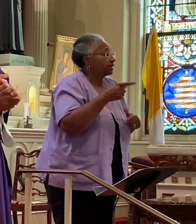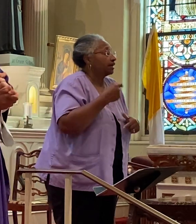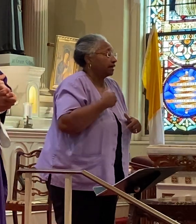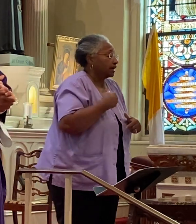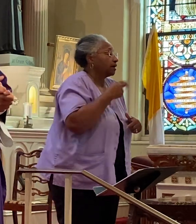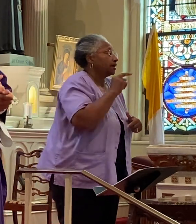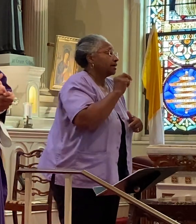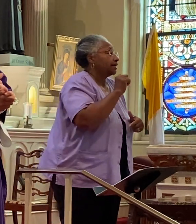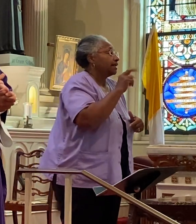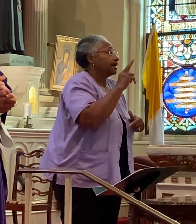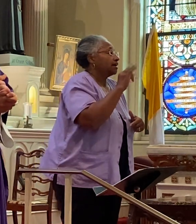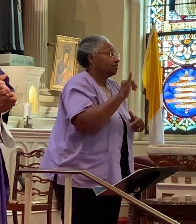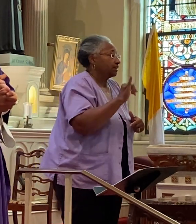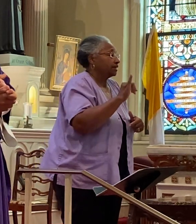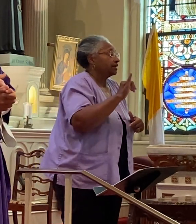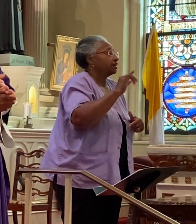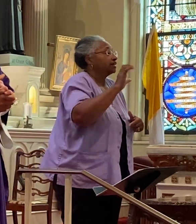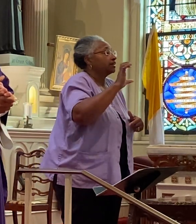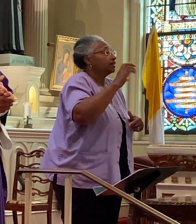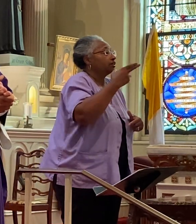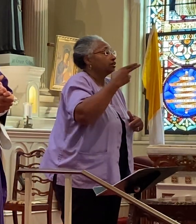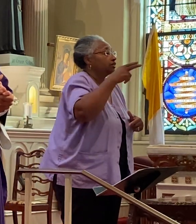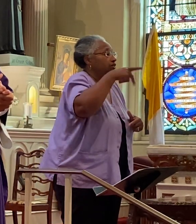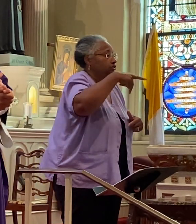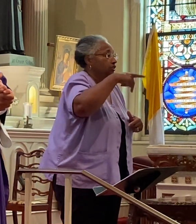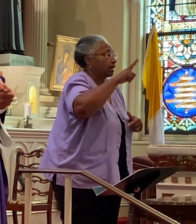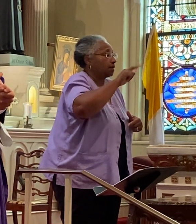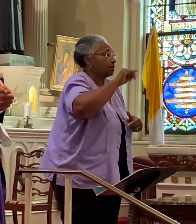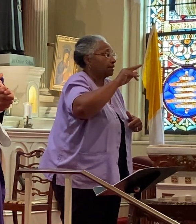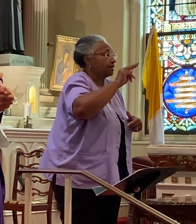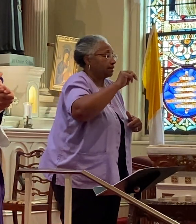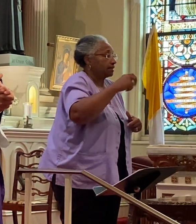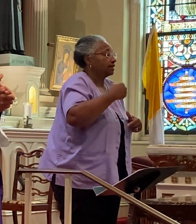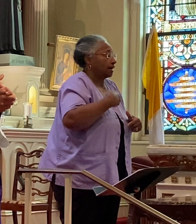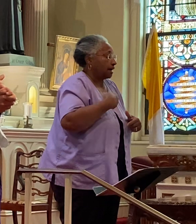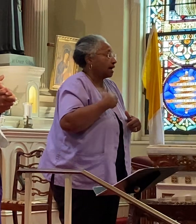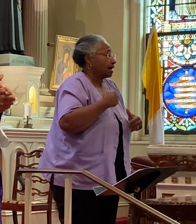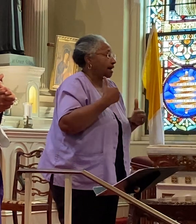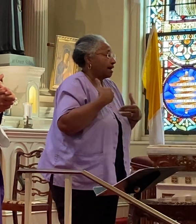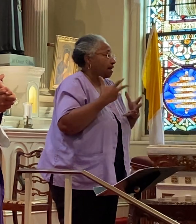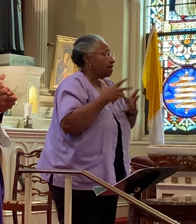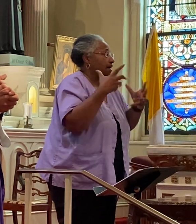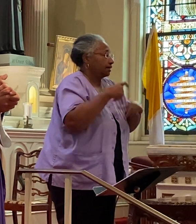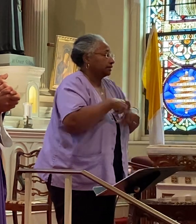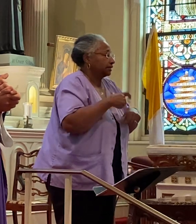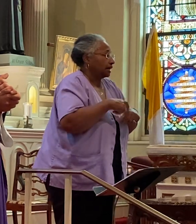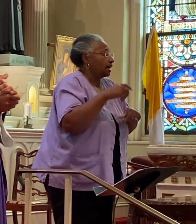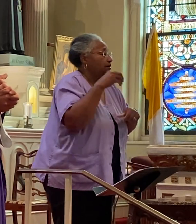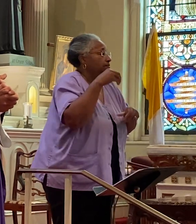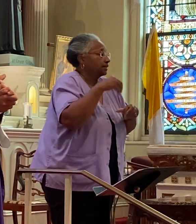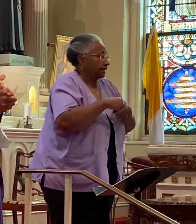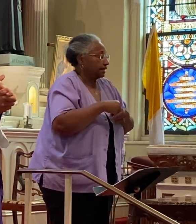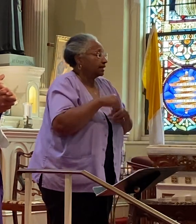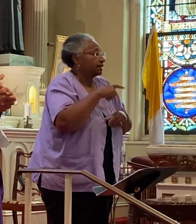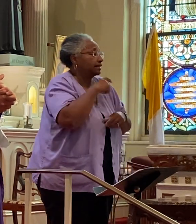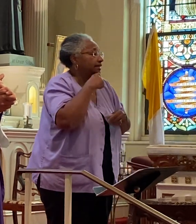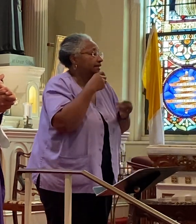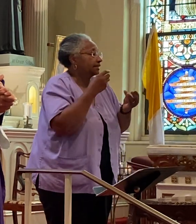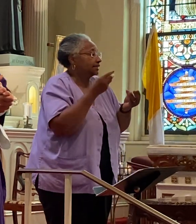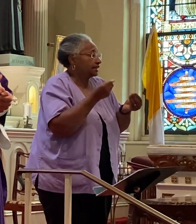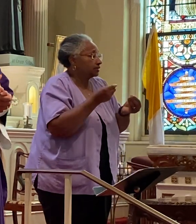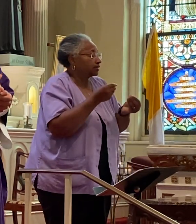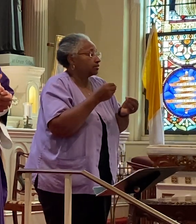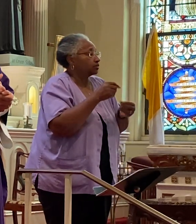chaplain, I've spent many, many months at the Mojave Desert in California,